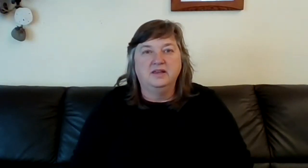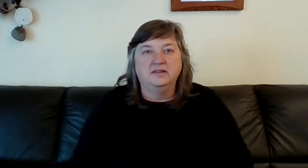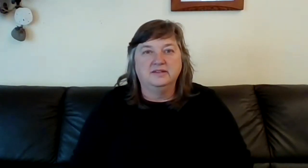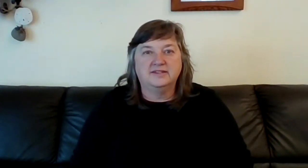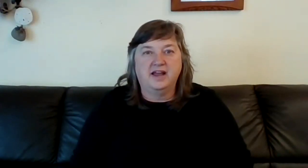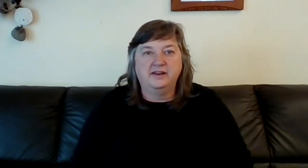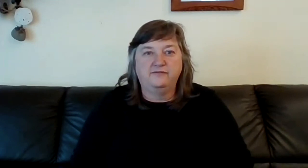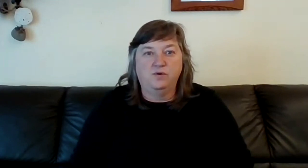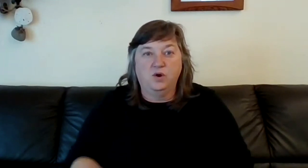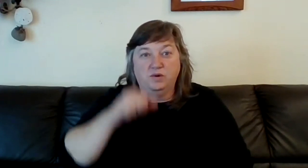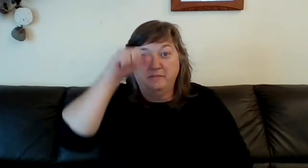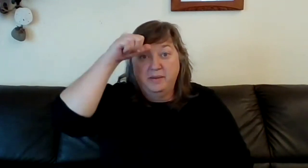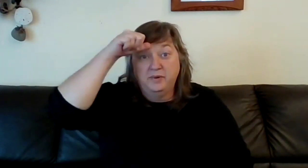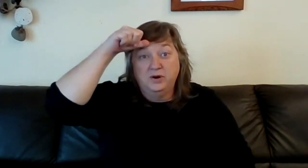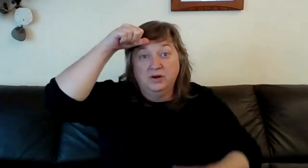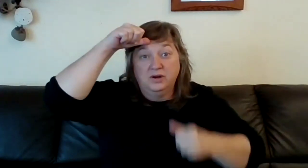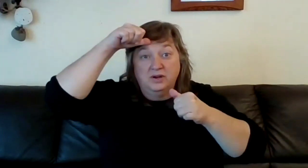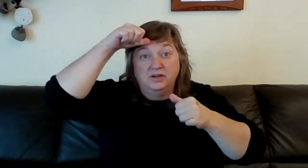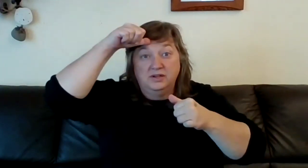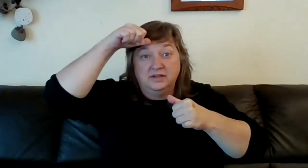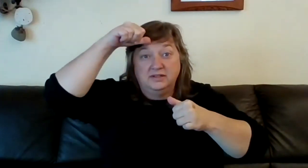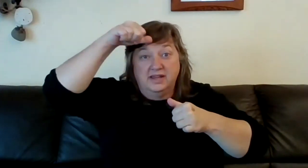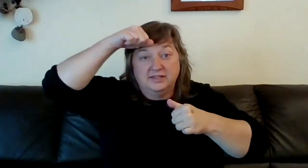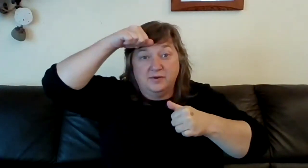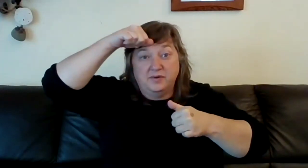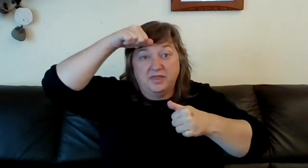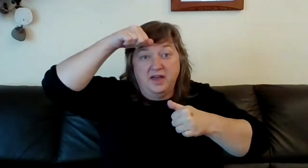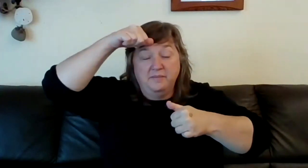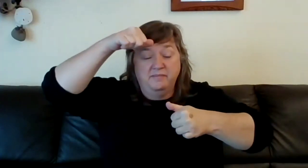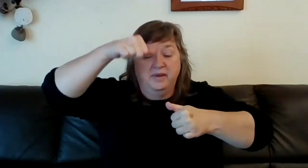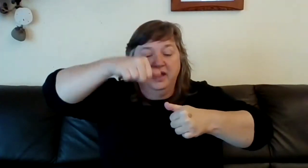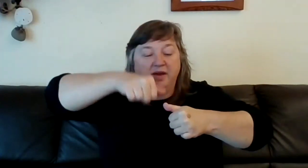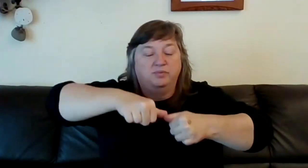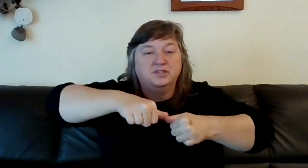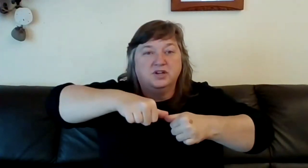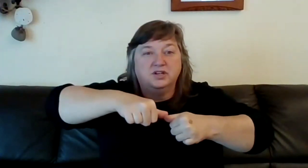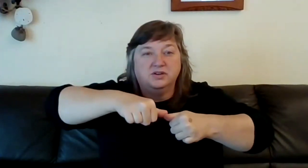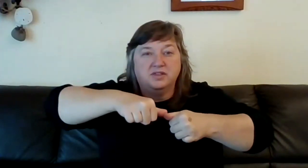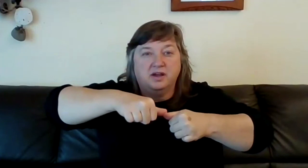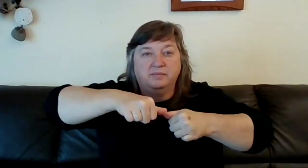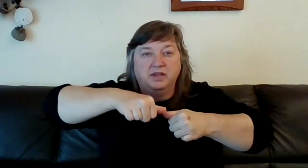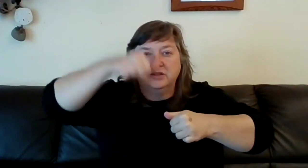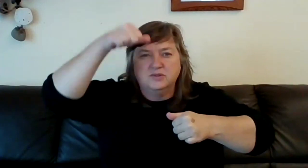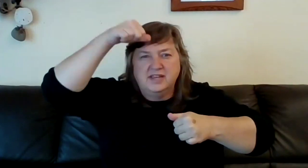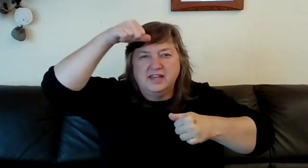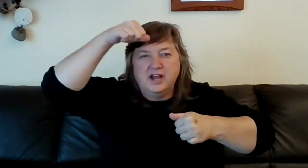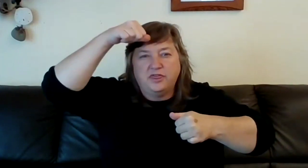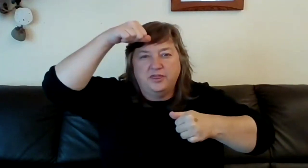The sign for remember takes from your thumb and puts it onto your thumb. So it's taking a